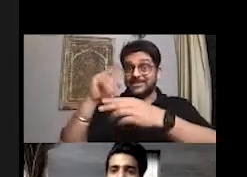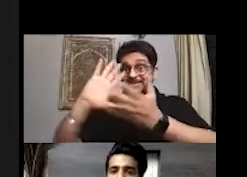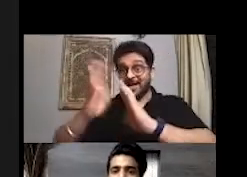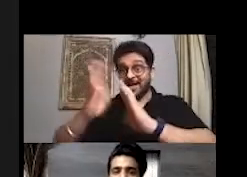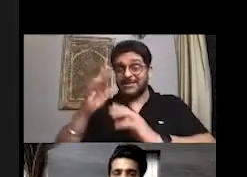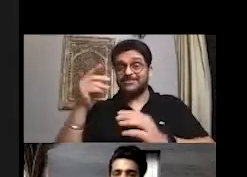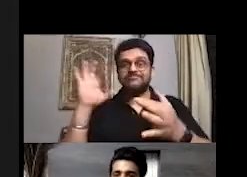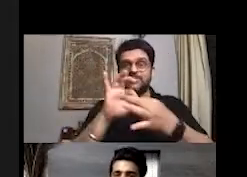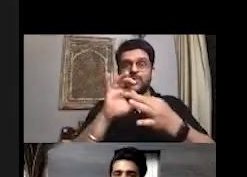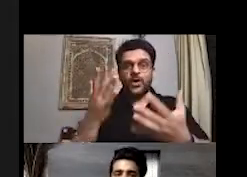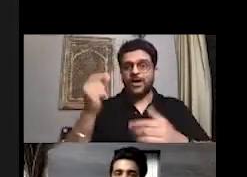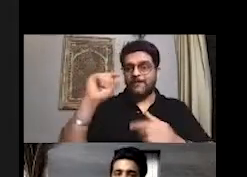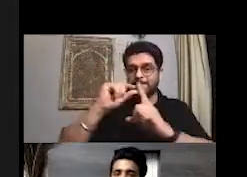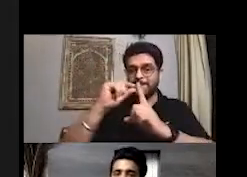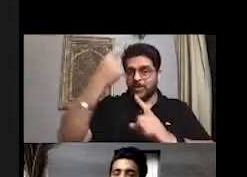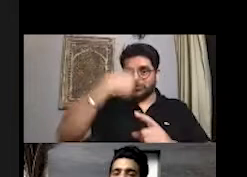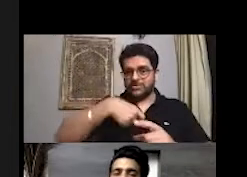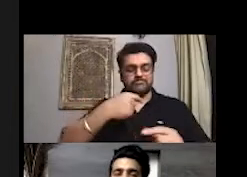So we have sign name.